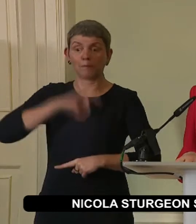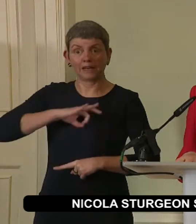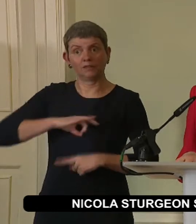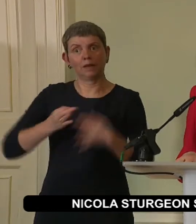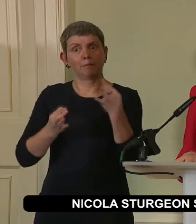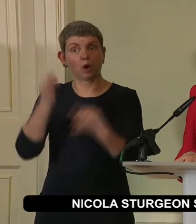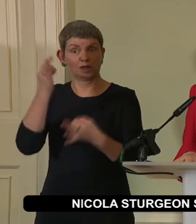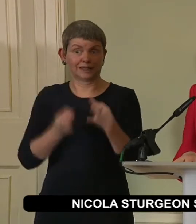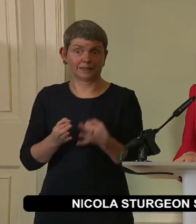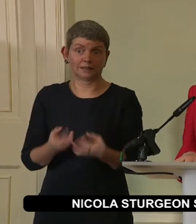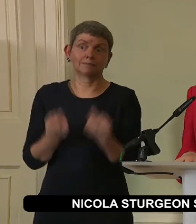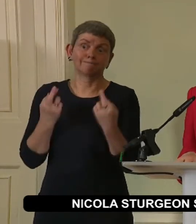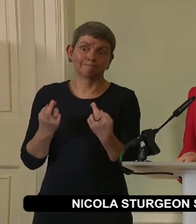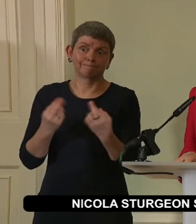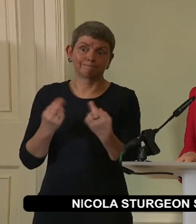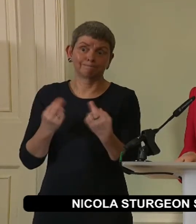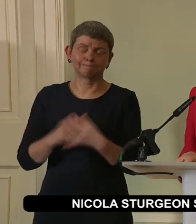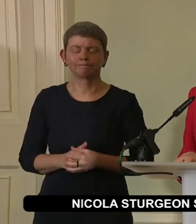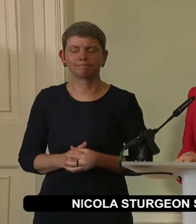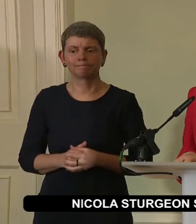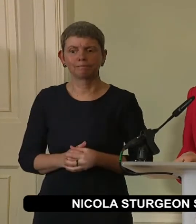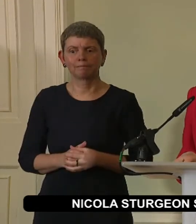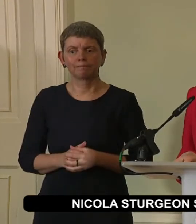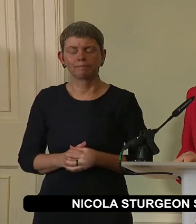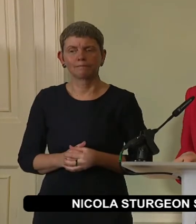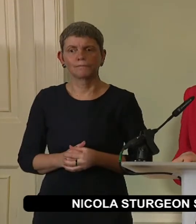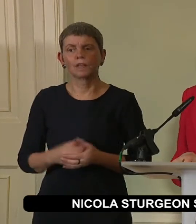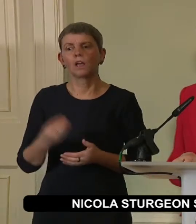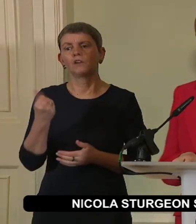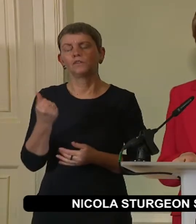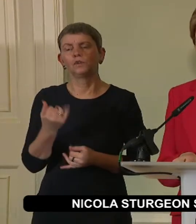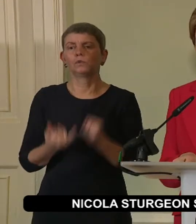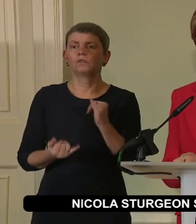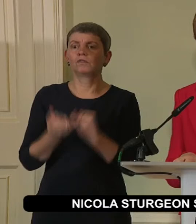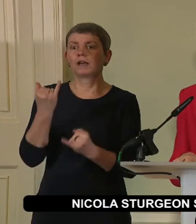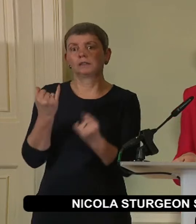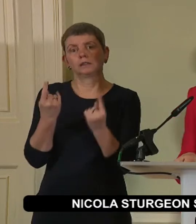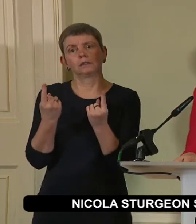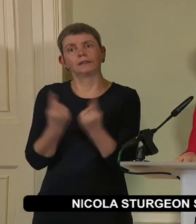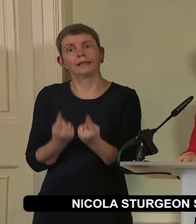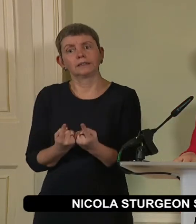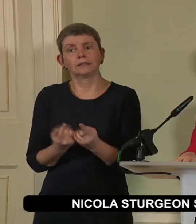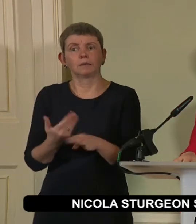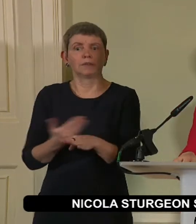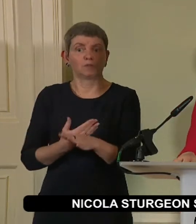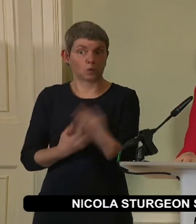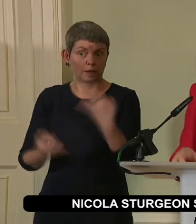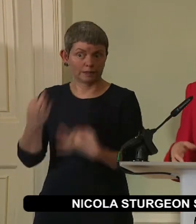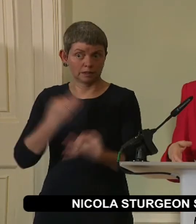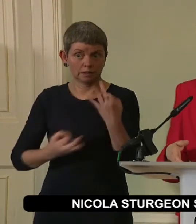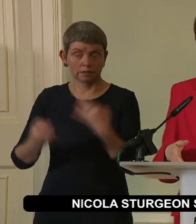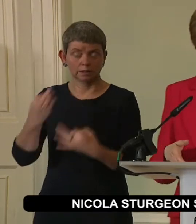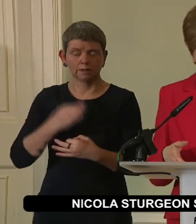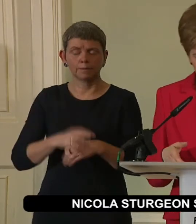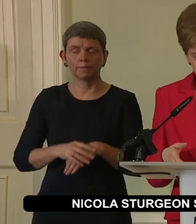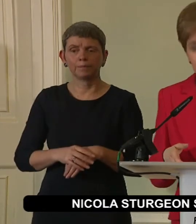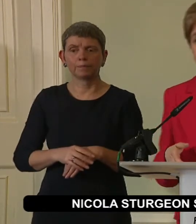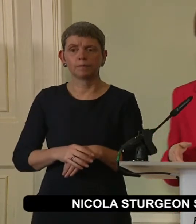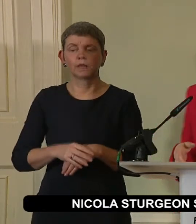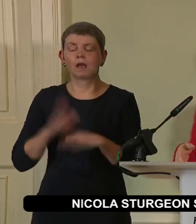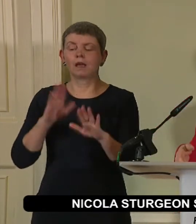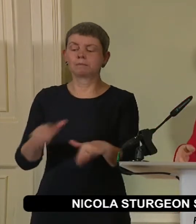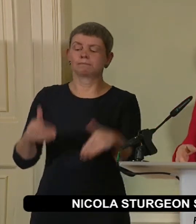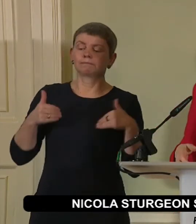hope. Now, a couple of final points before I take a few questions. While I am stepping down